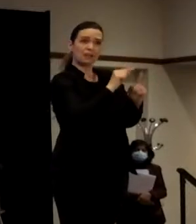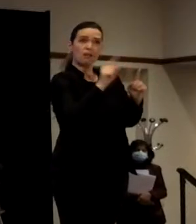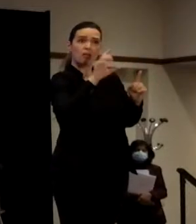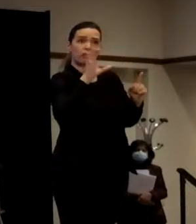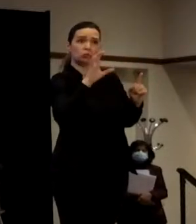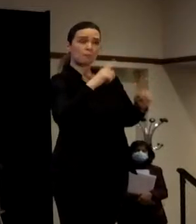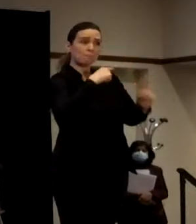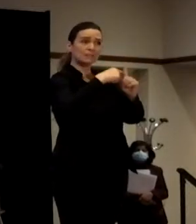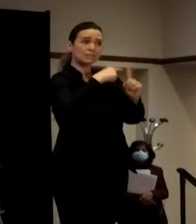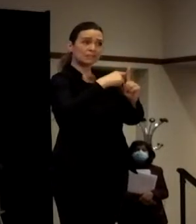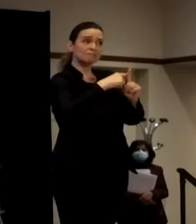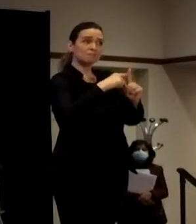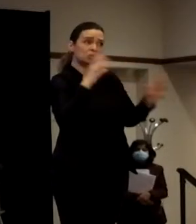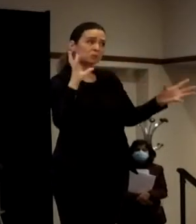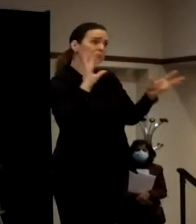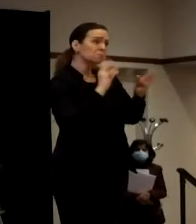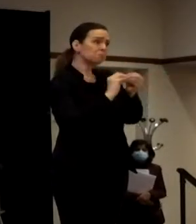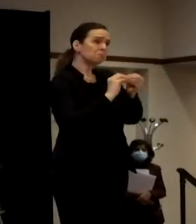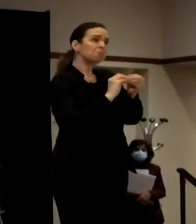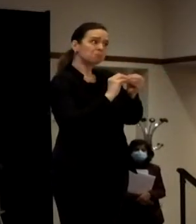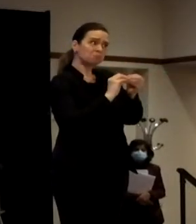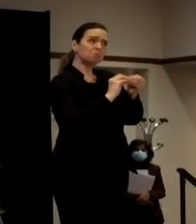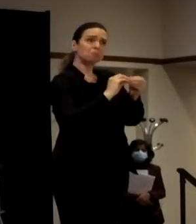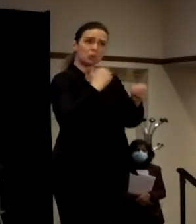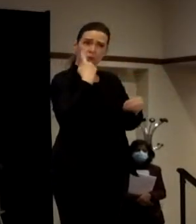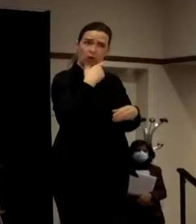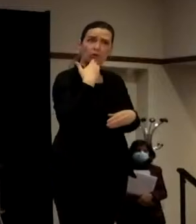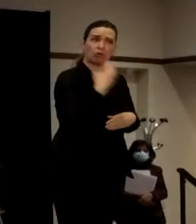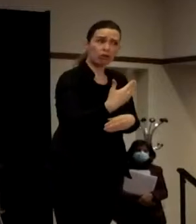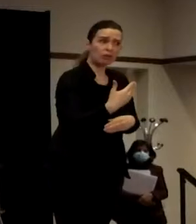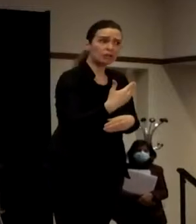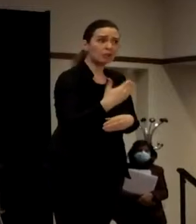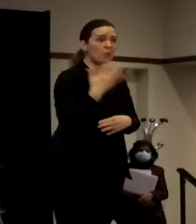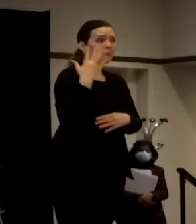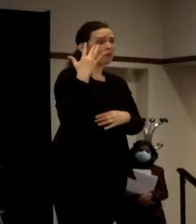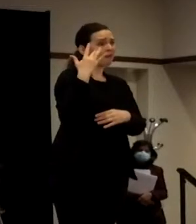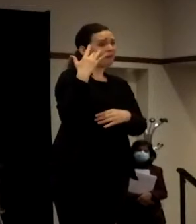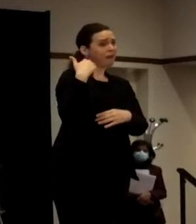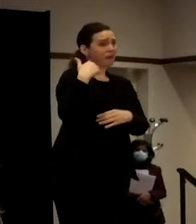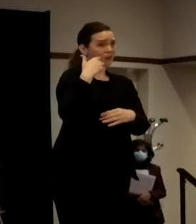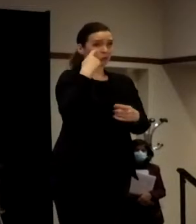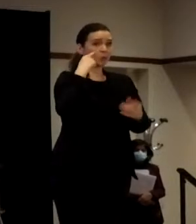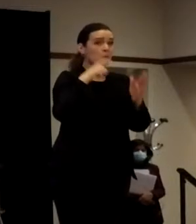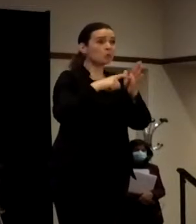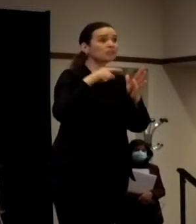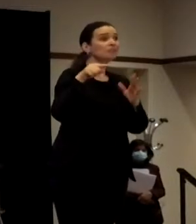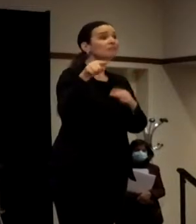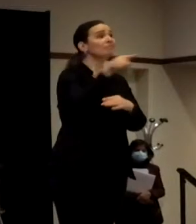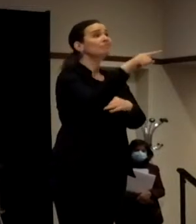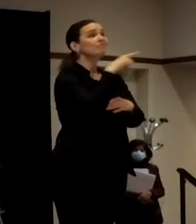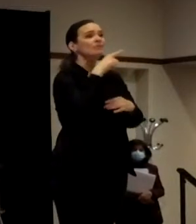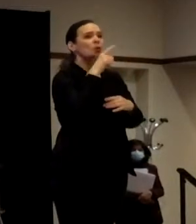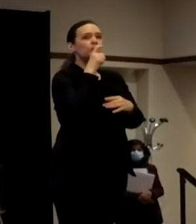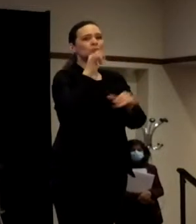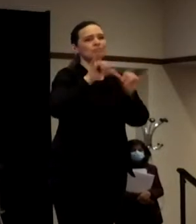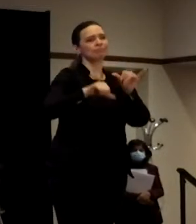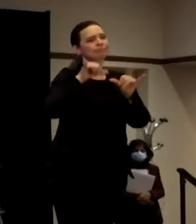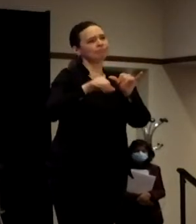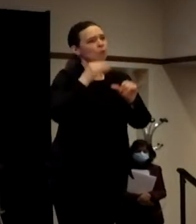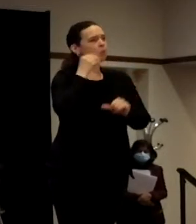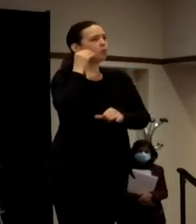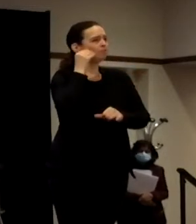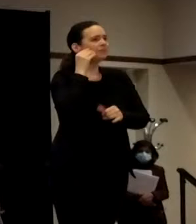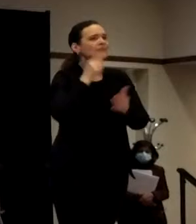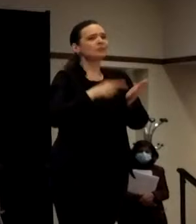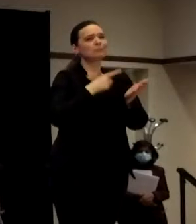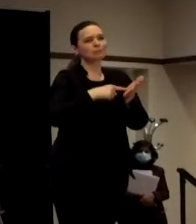But when you consider where we are, we're indoors. Our positive rate under 1% today. Overall, doing very well.